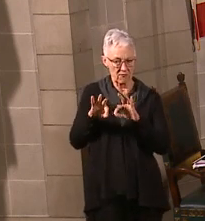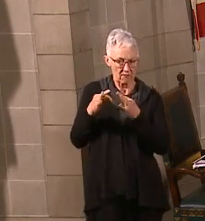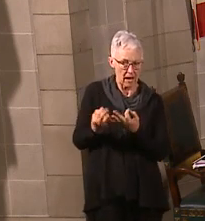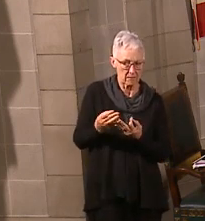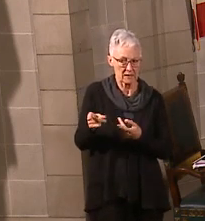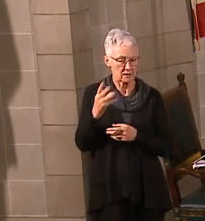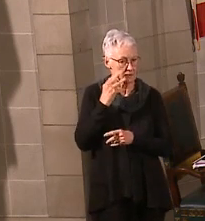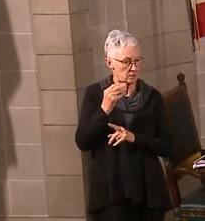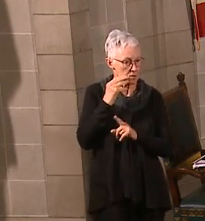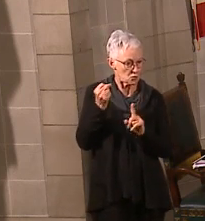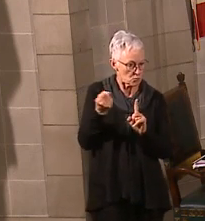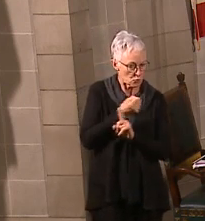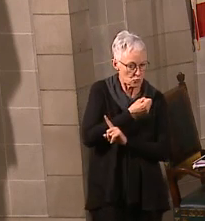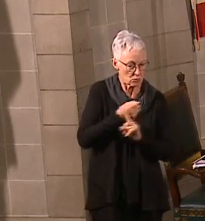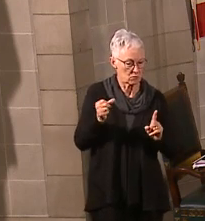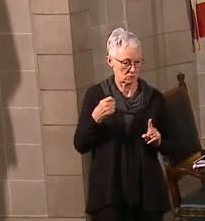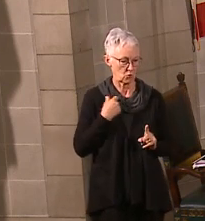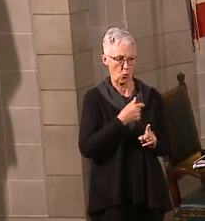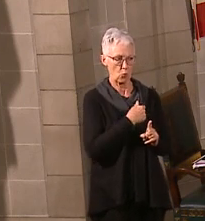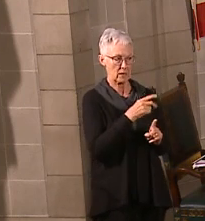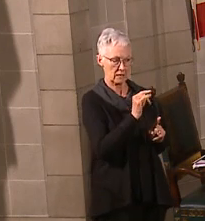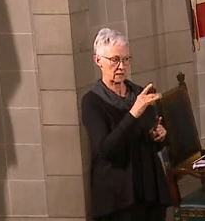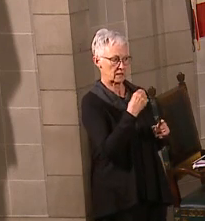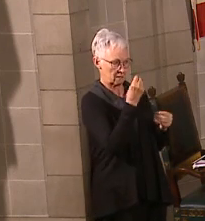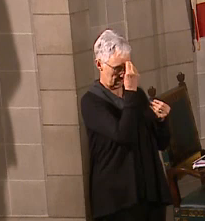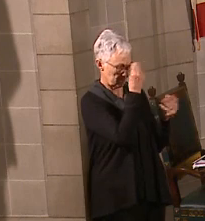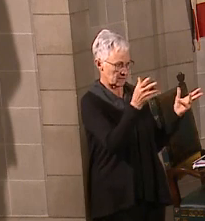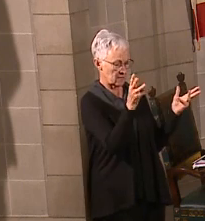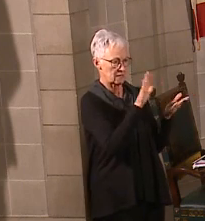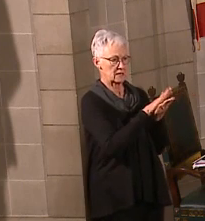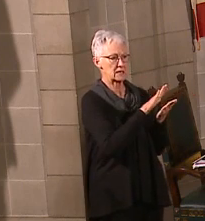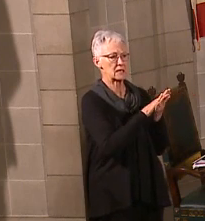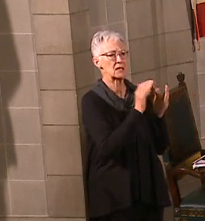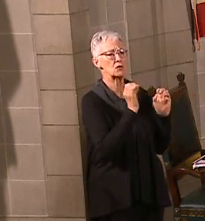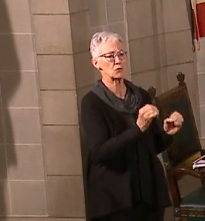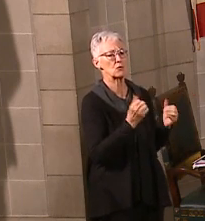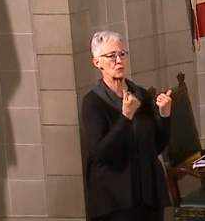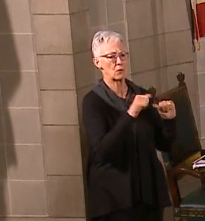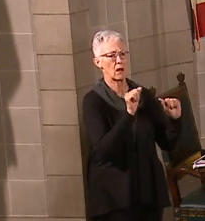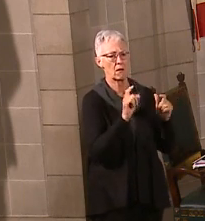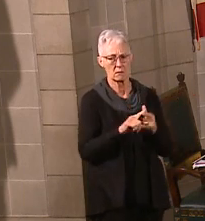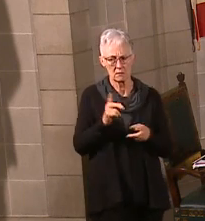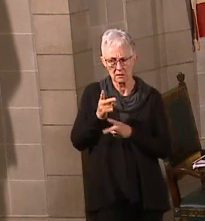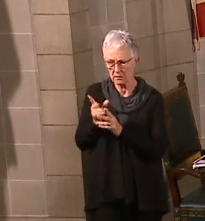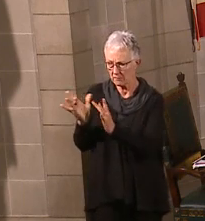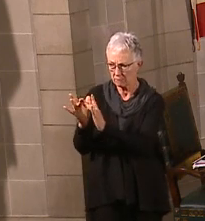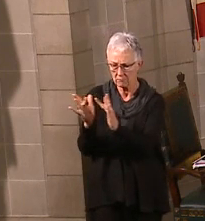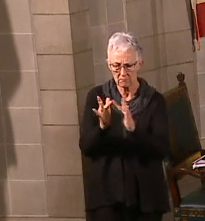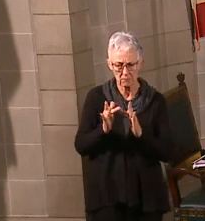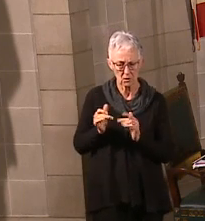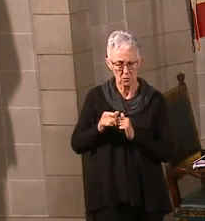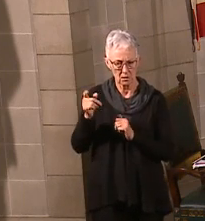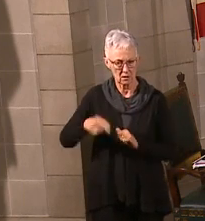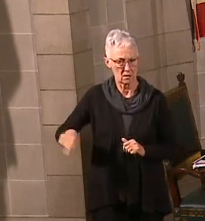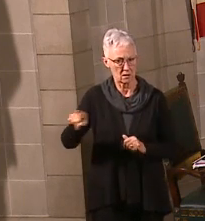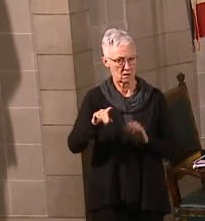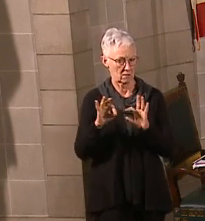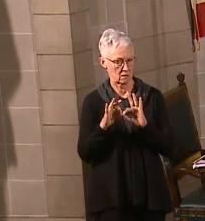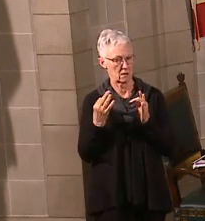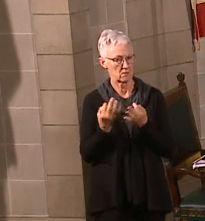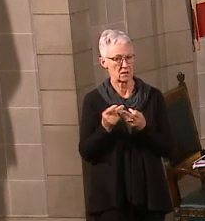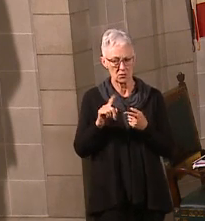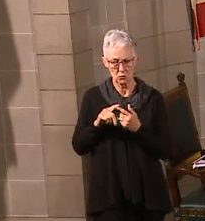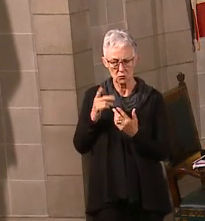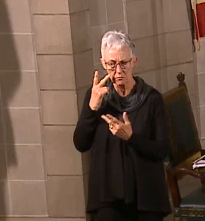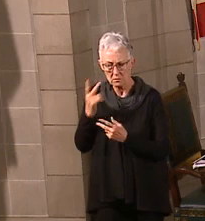are doing well and that there's conversations taking place. I'm working with Stephanie Beasley, who's the new director of Children and Family